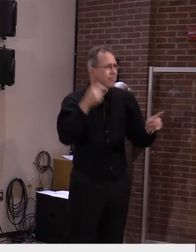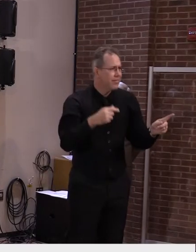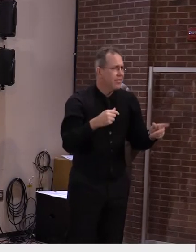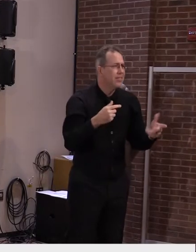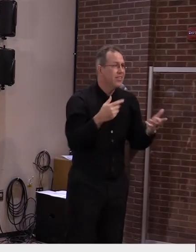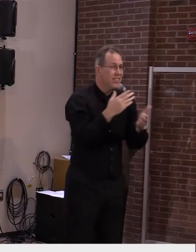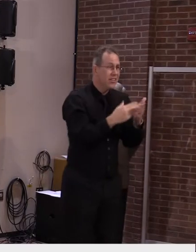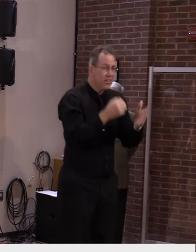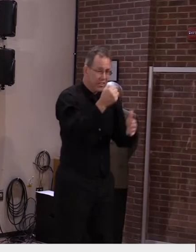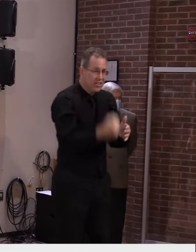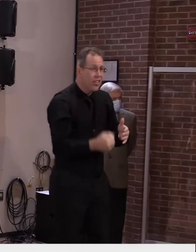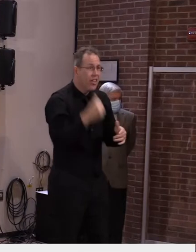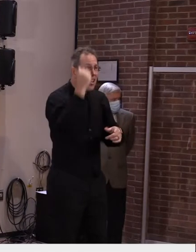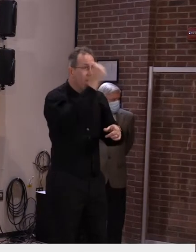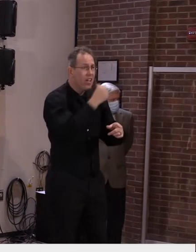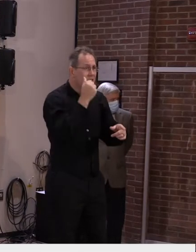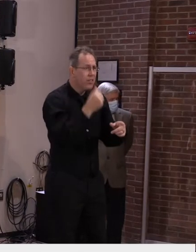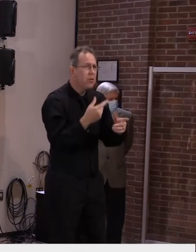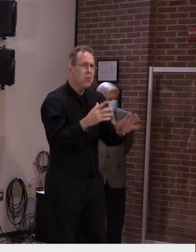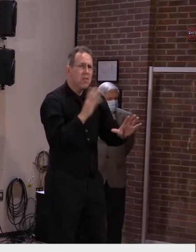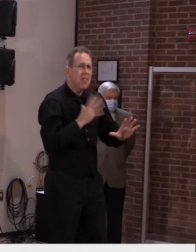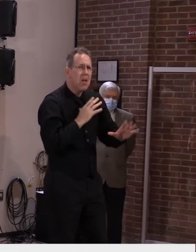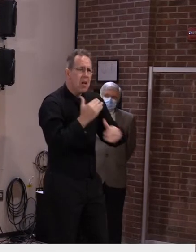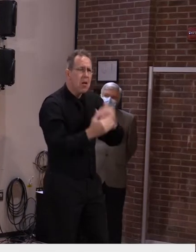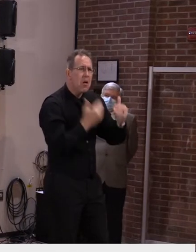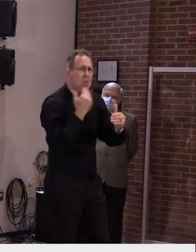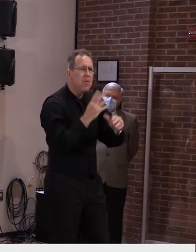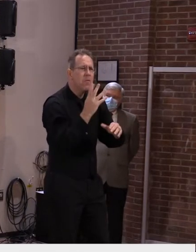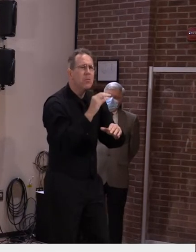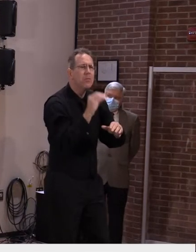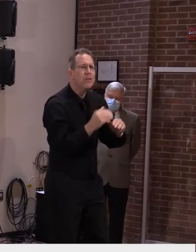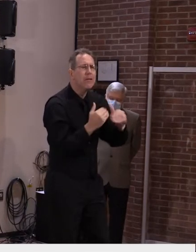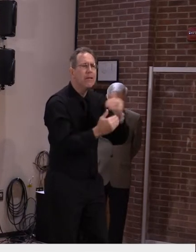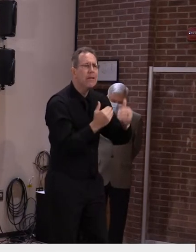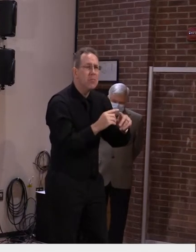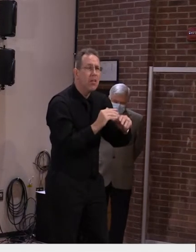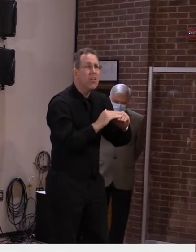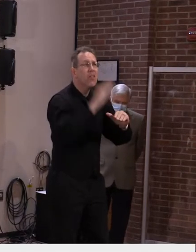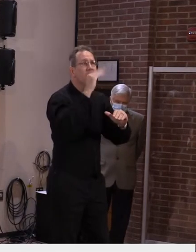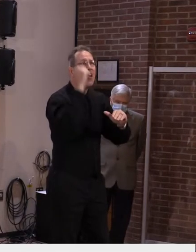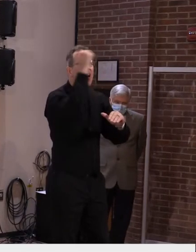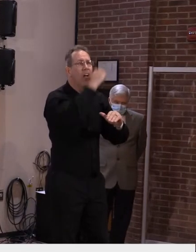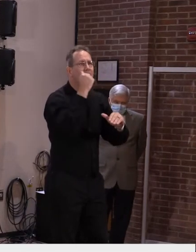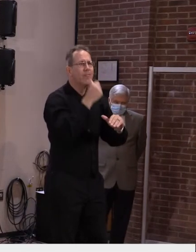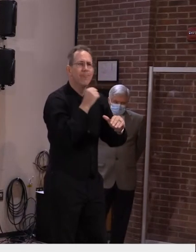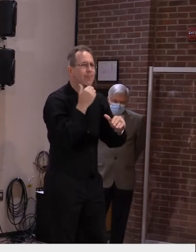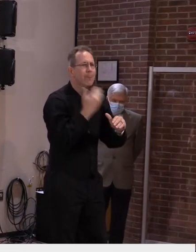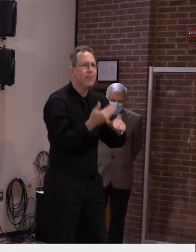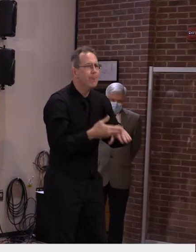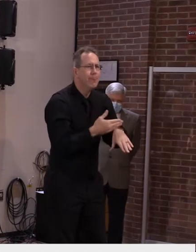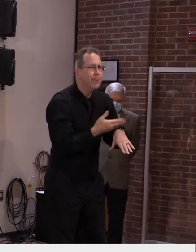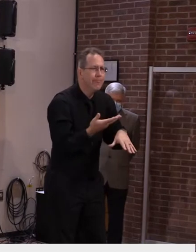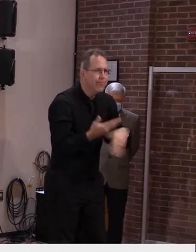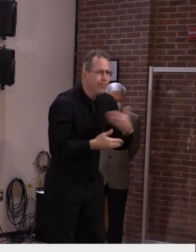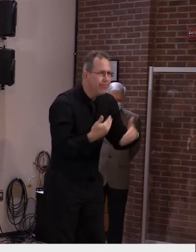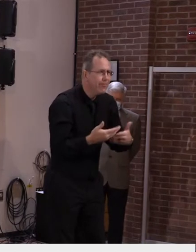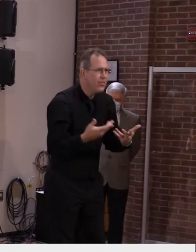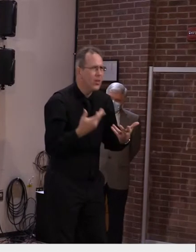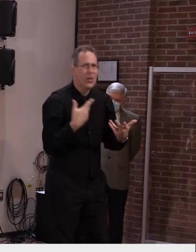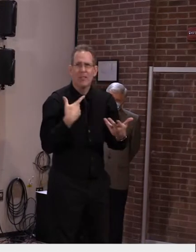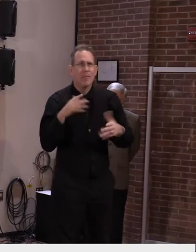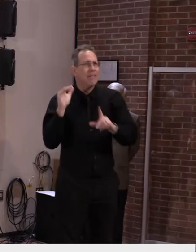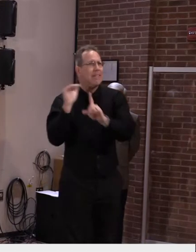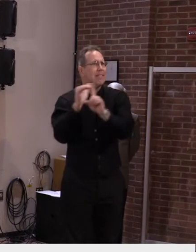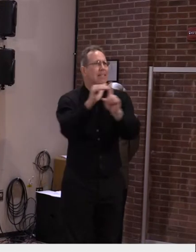it's less than 40%. So there's clearly an equity issue in getting the vaccine in a timely